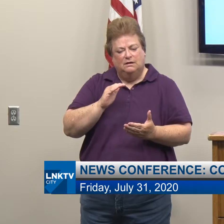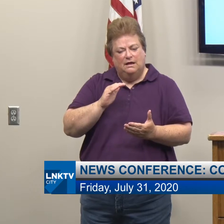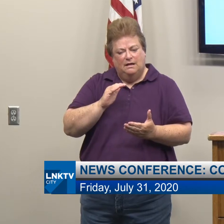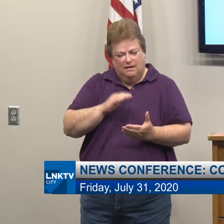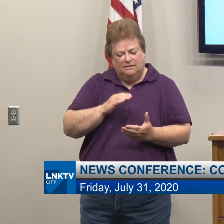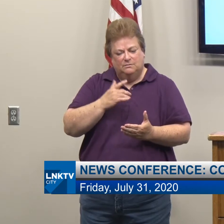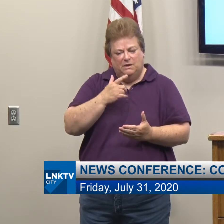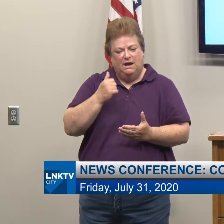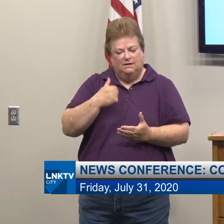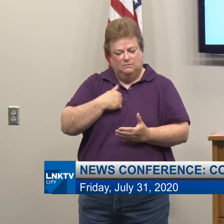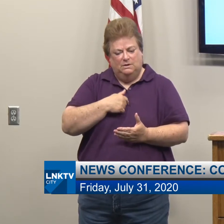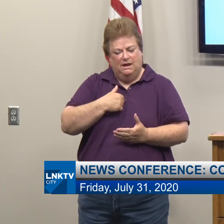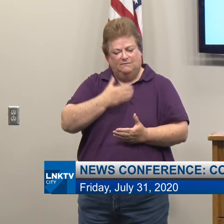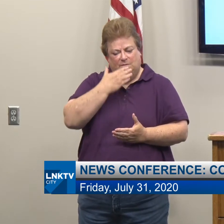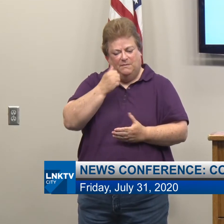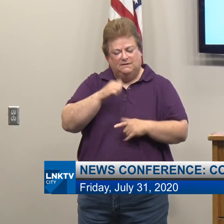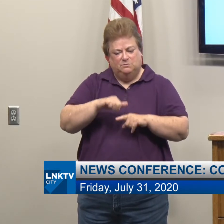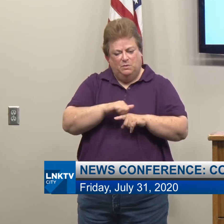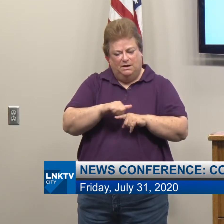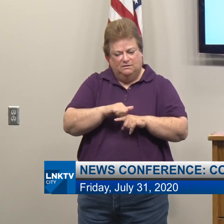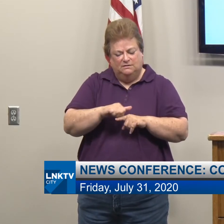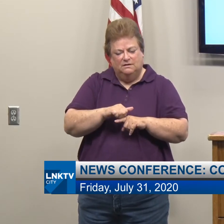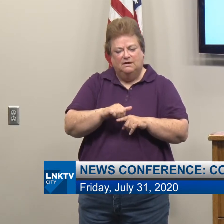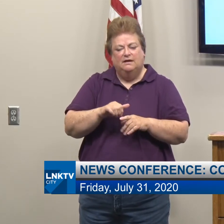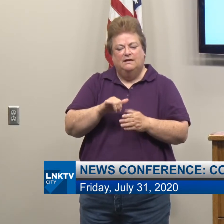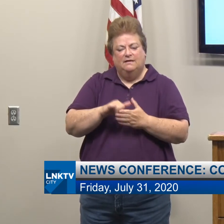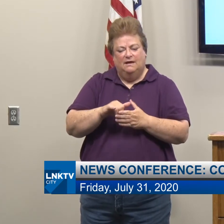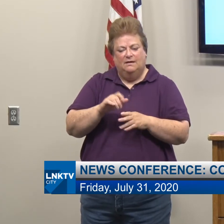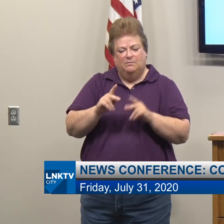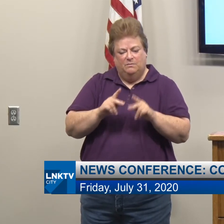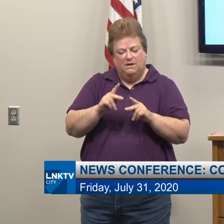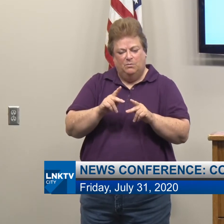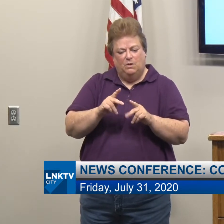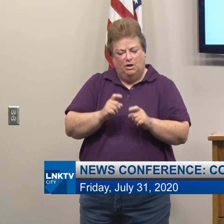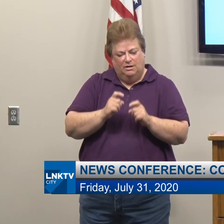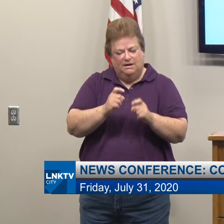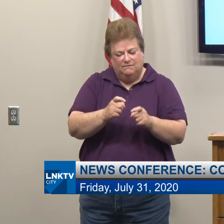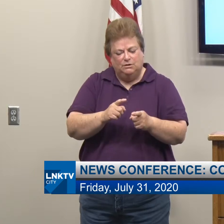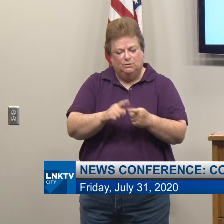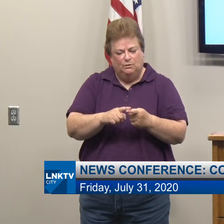practices for medical care given to COVID-19 patients